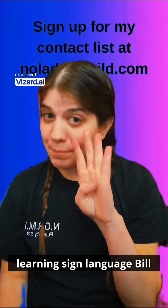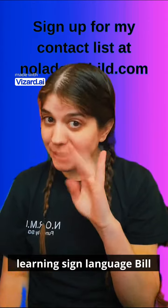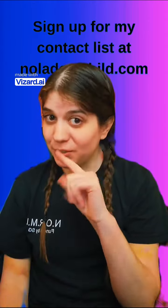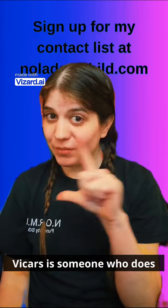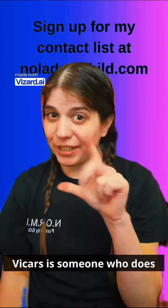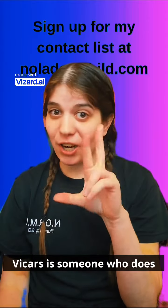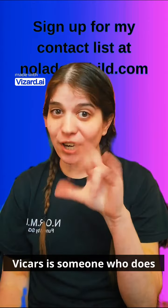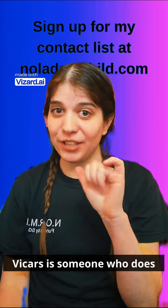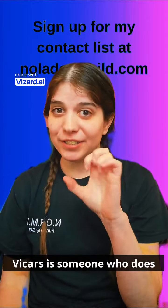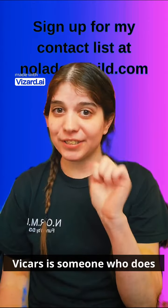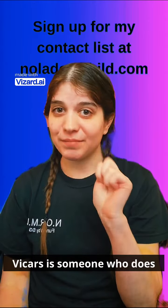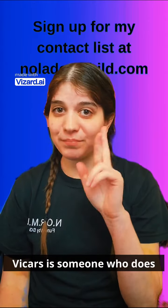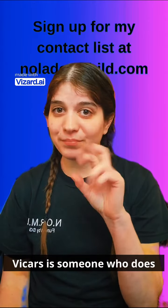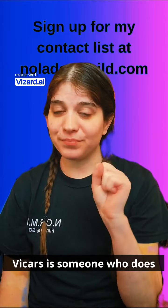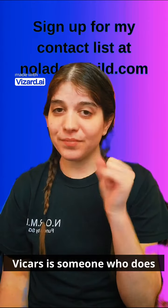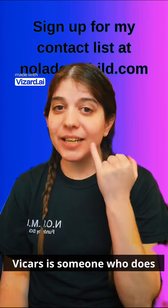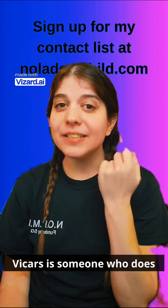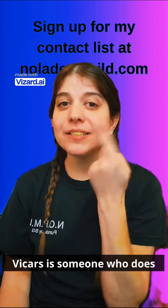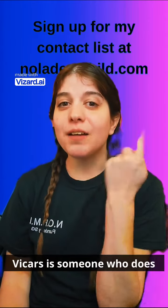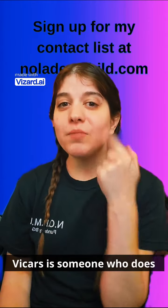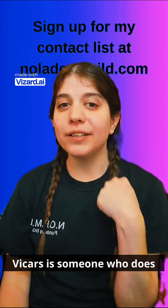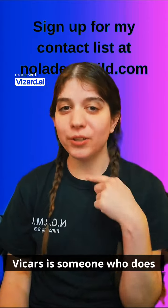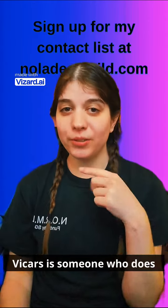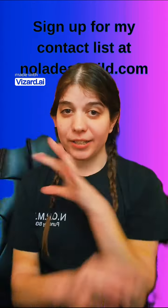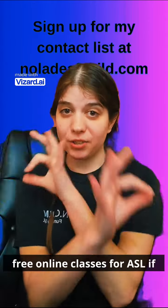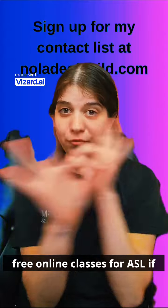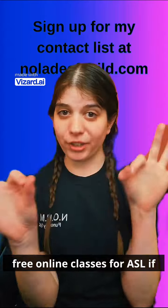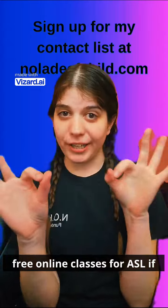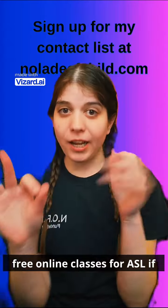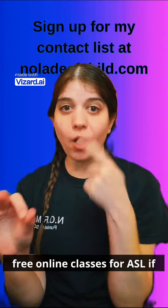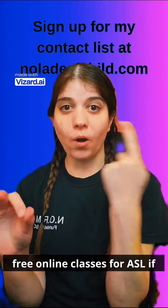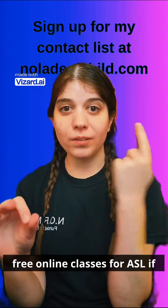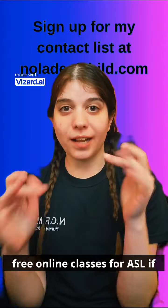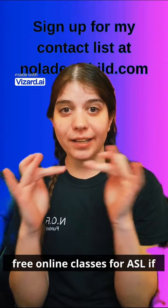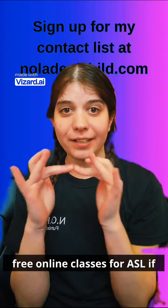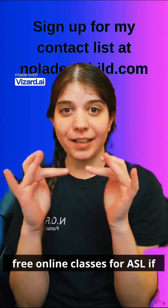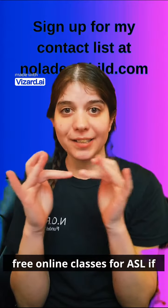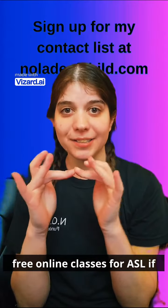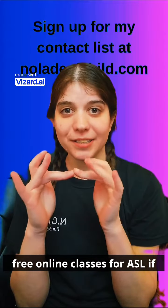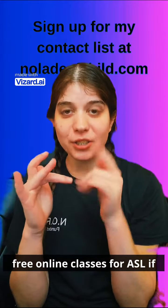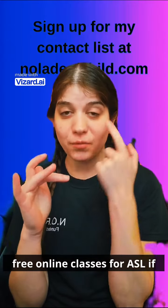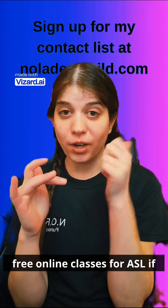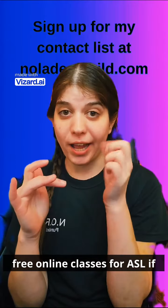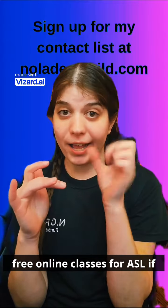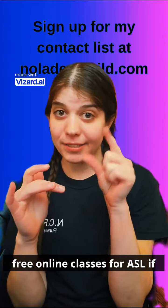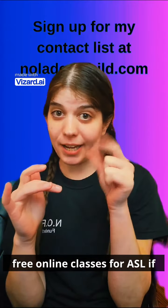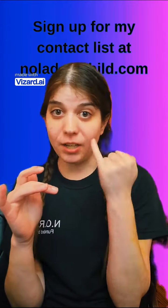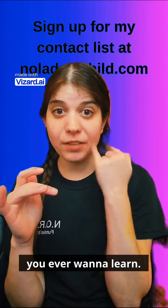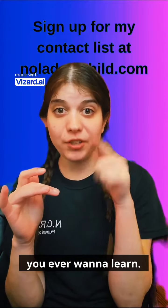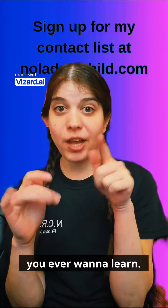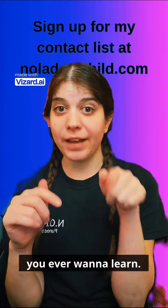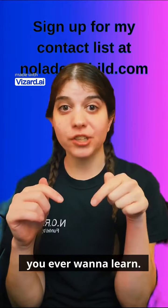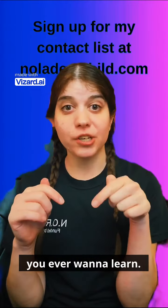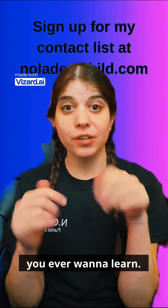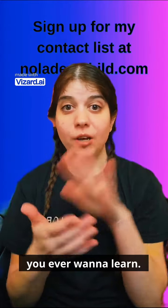Bill Vicars is someone who does free online classes for ASL if you ever want